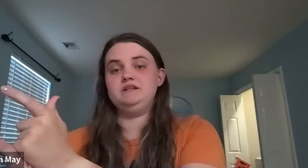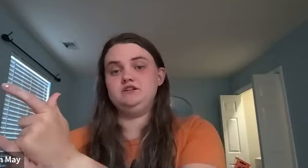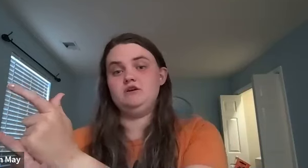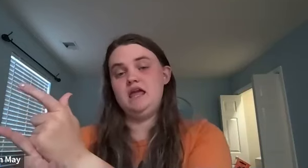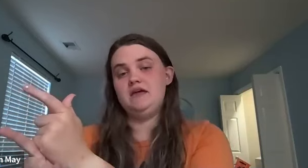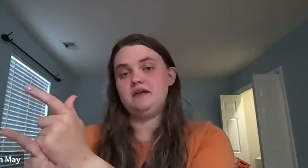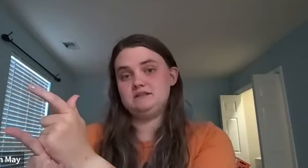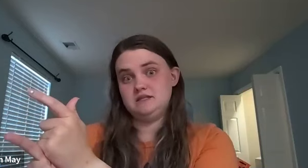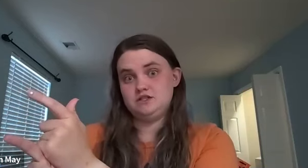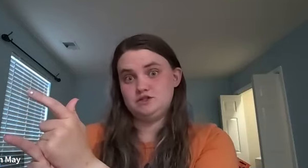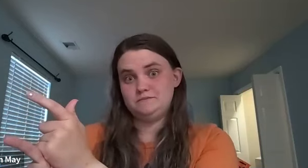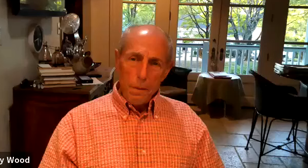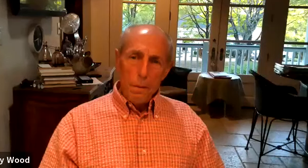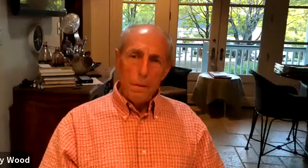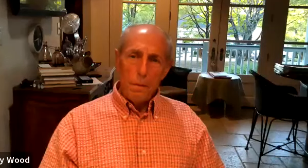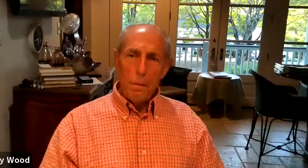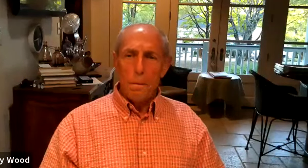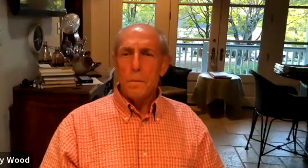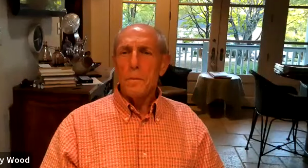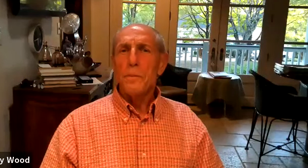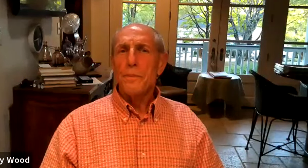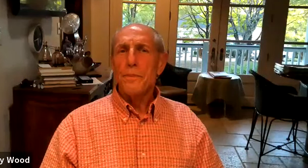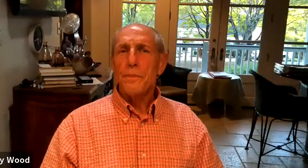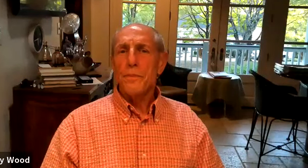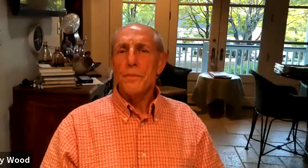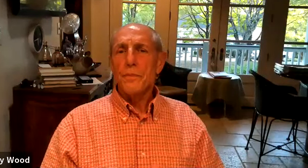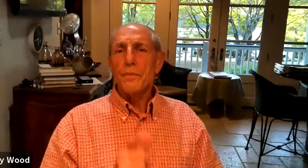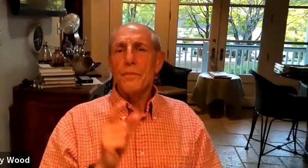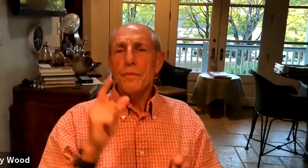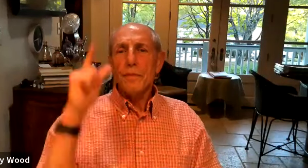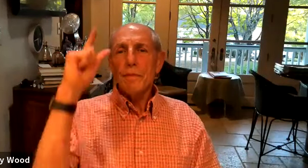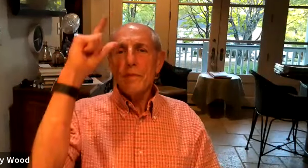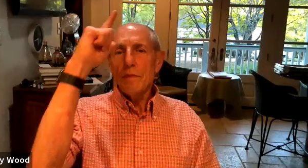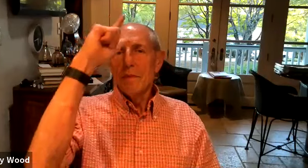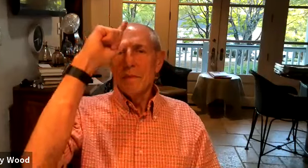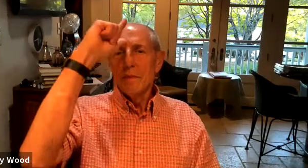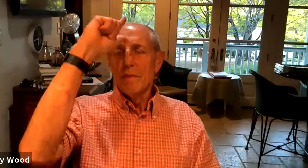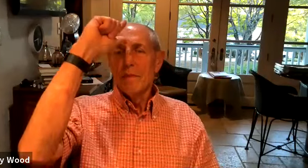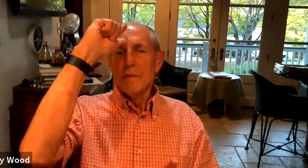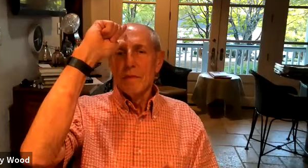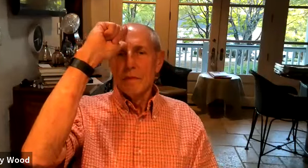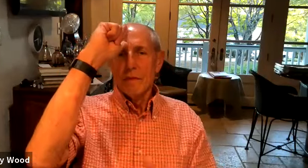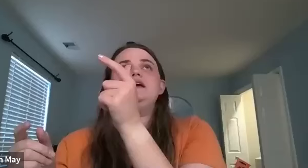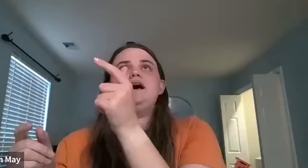to your hand, that's sister. And then the same for brothers as well. Then we